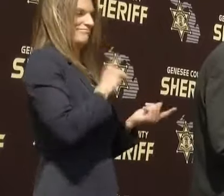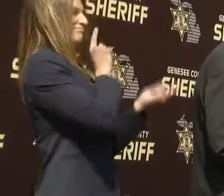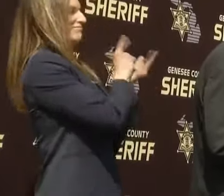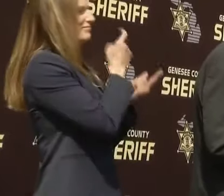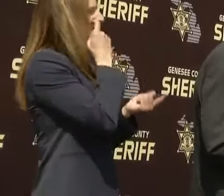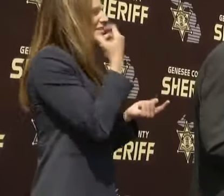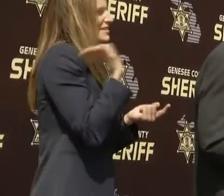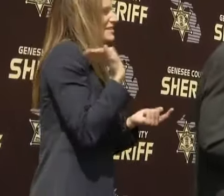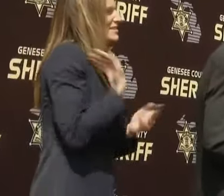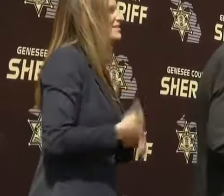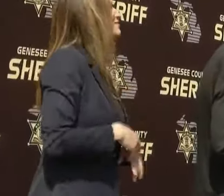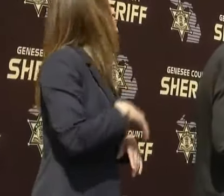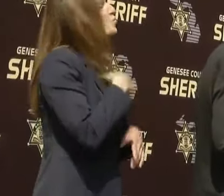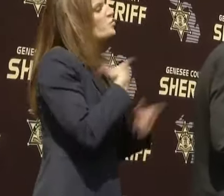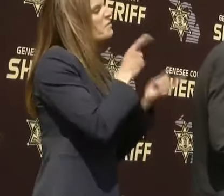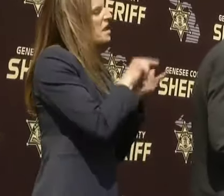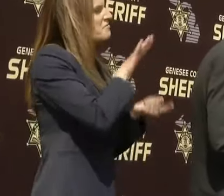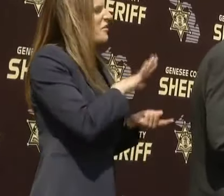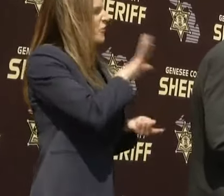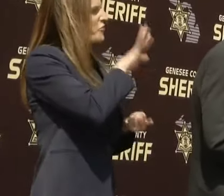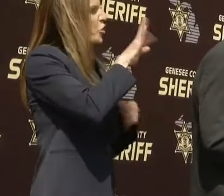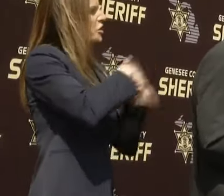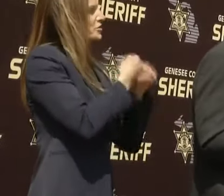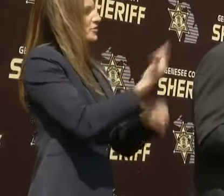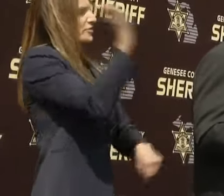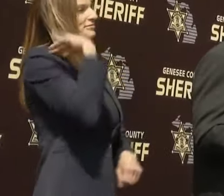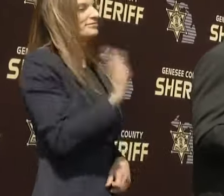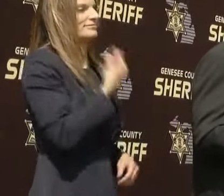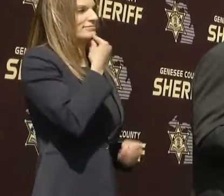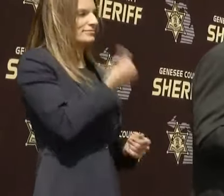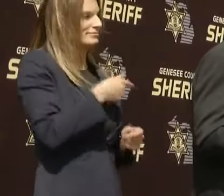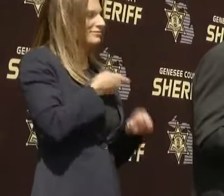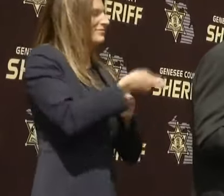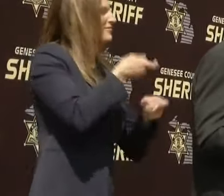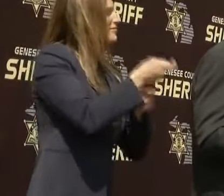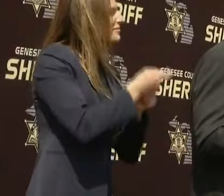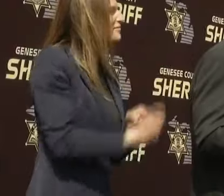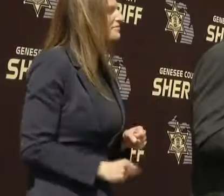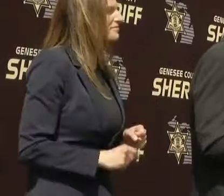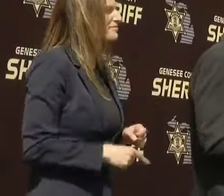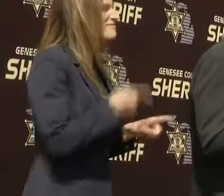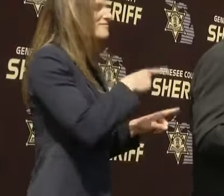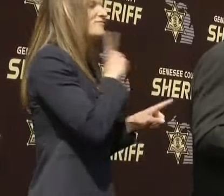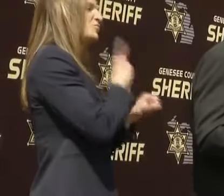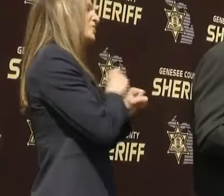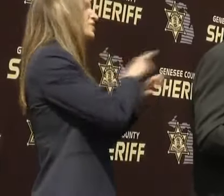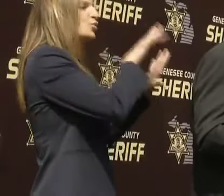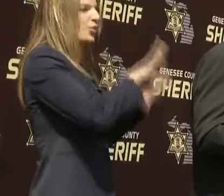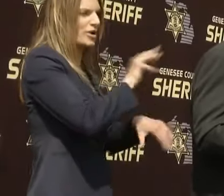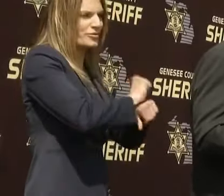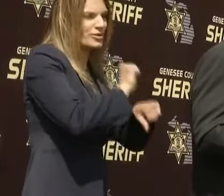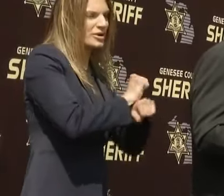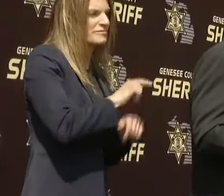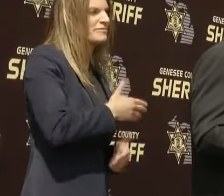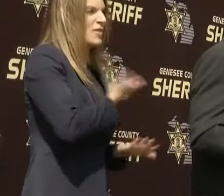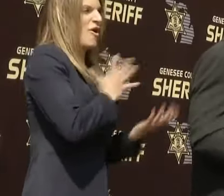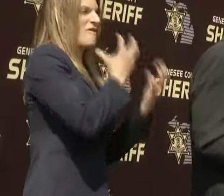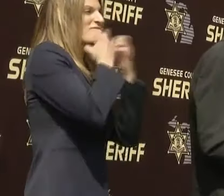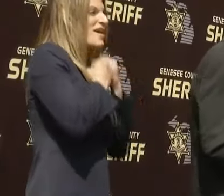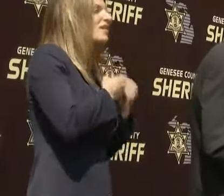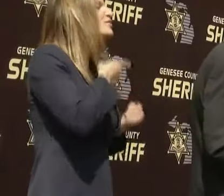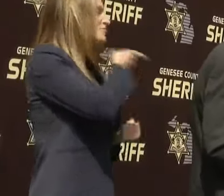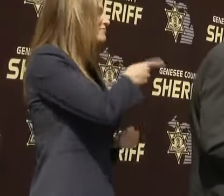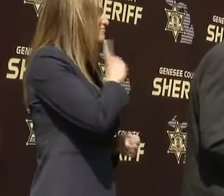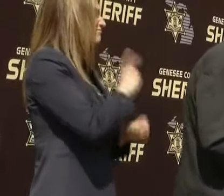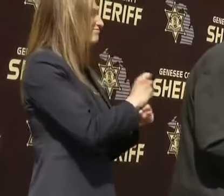with. We met 44 years ago. He's doing a great job and represents all of the values that today is